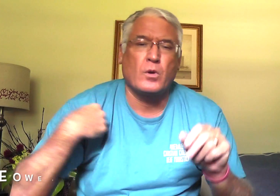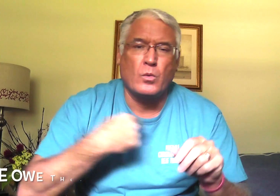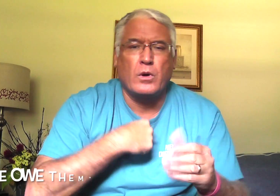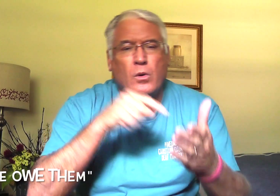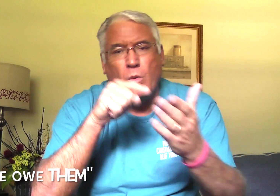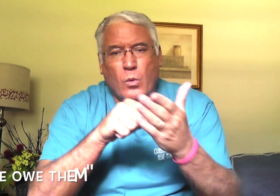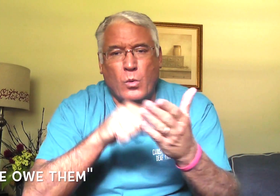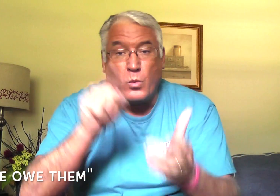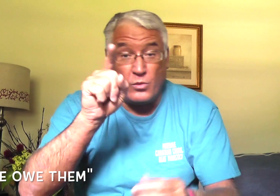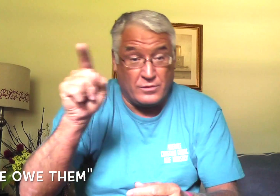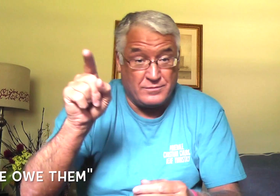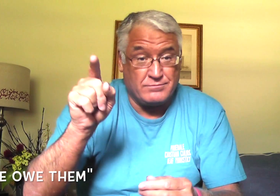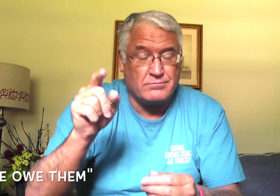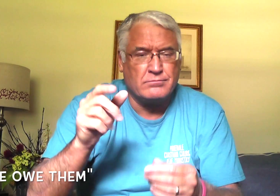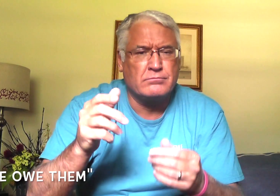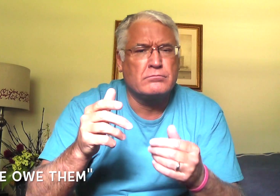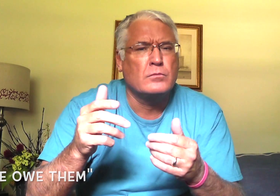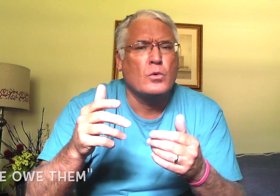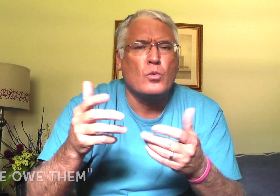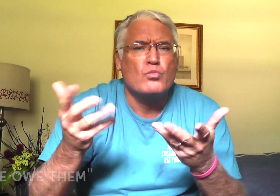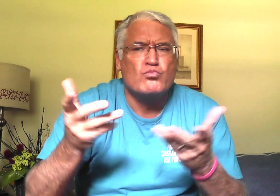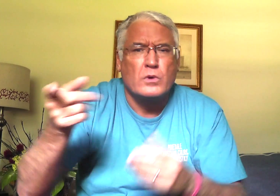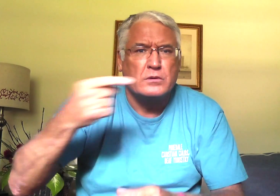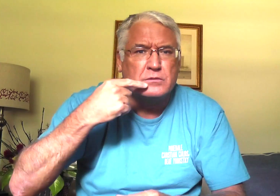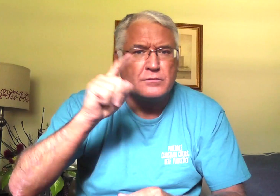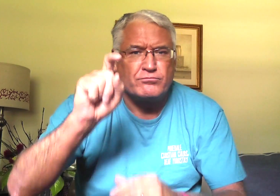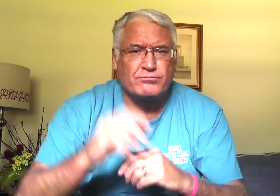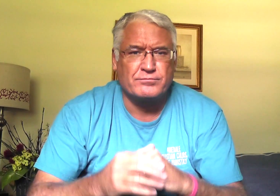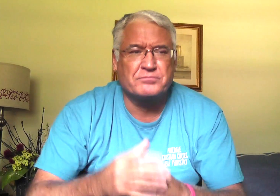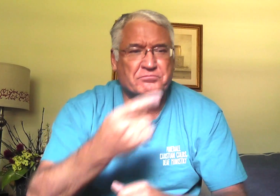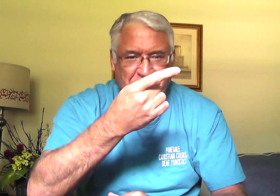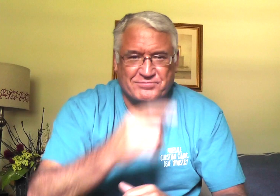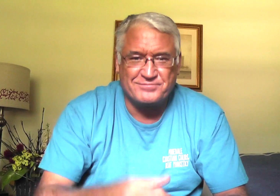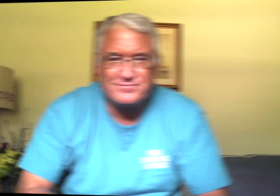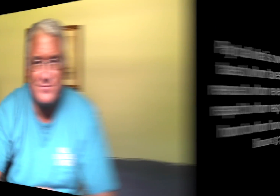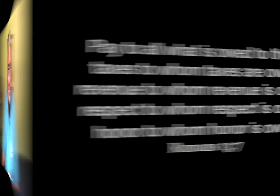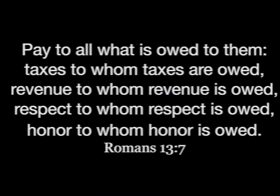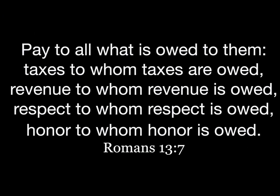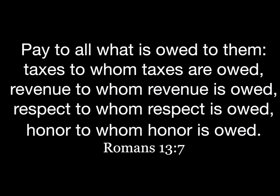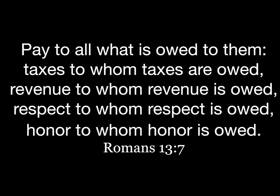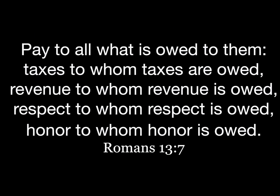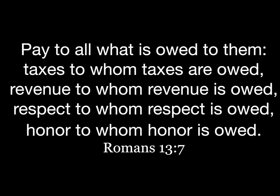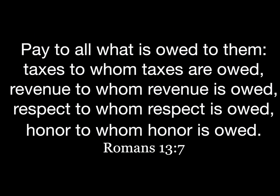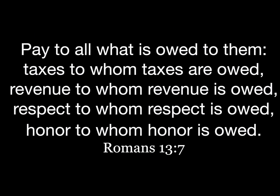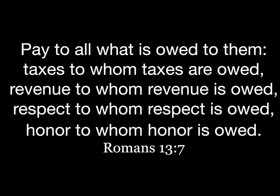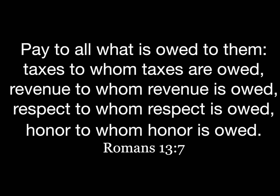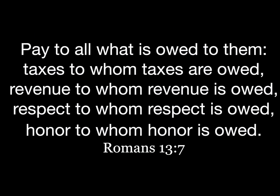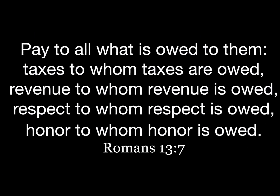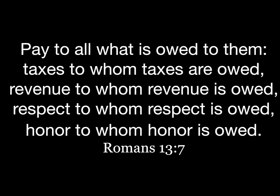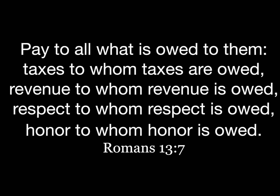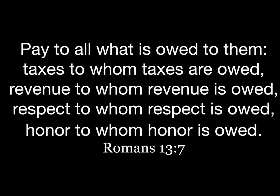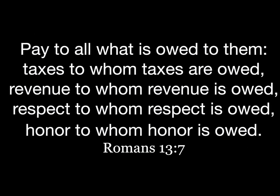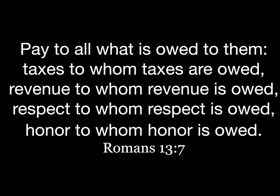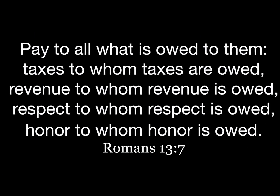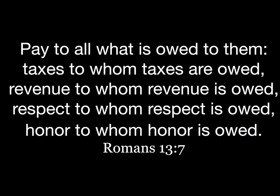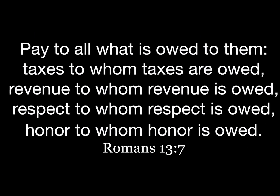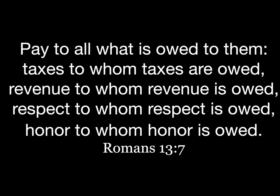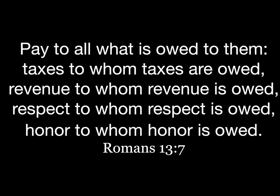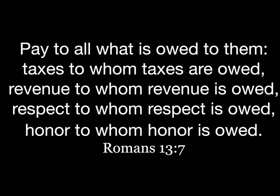last devotional that was entitled We Owe Them? What did he say? Pay to all what is owed to them,